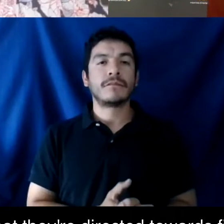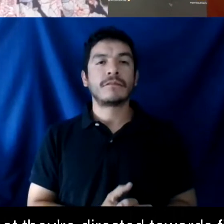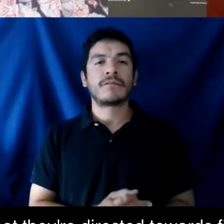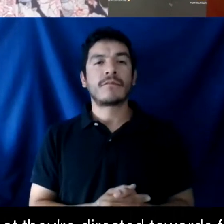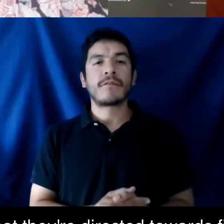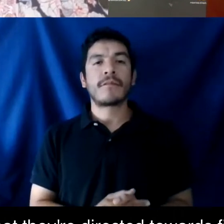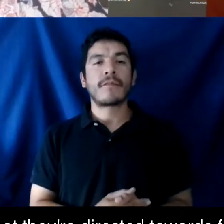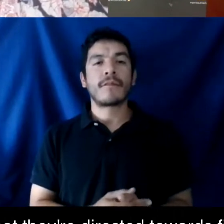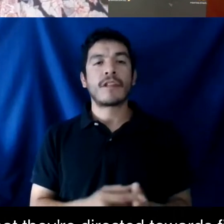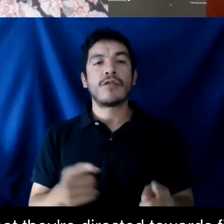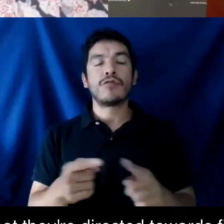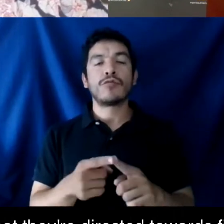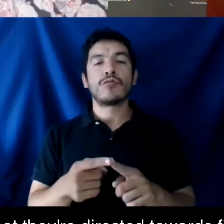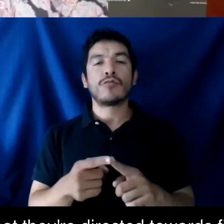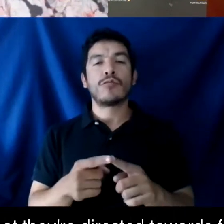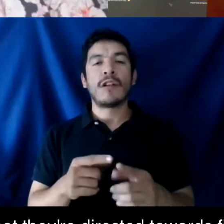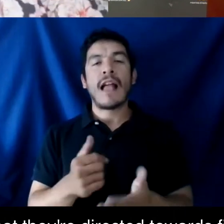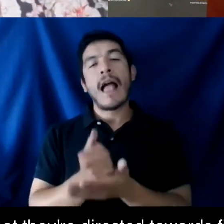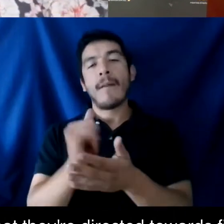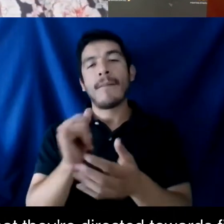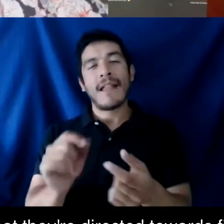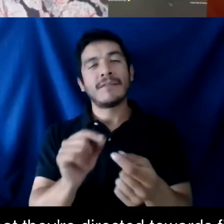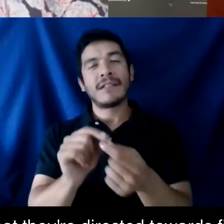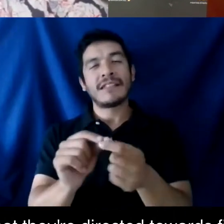specific areas of intervention.